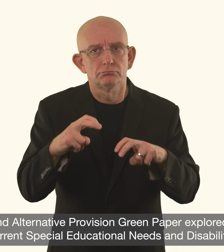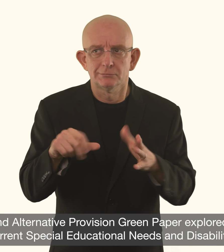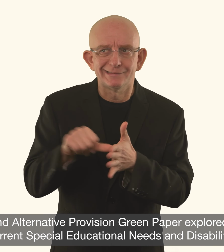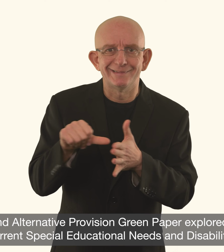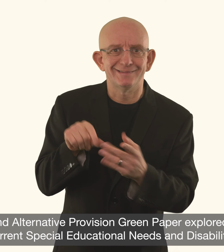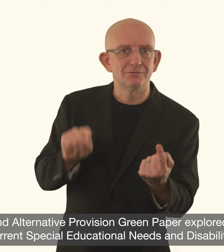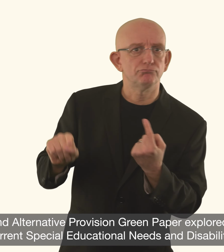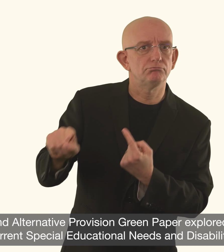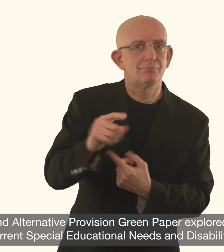system.